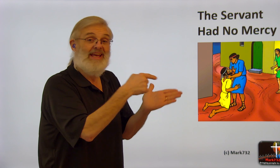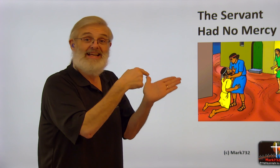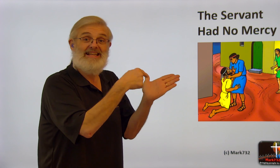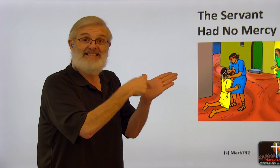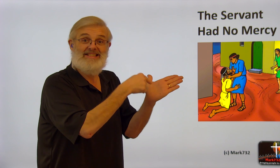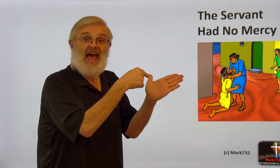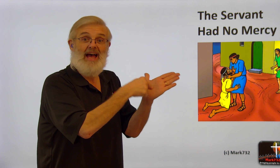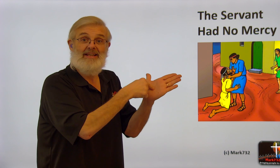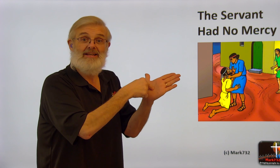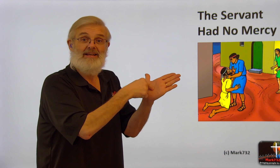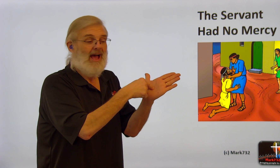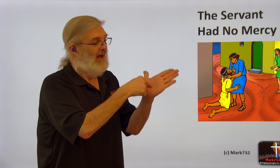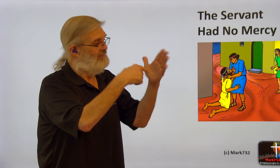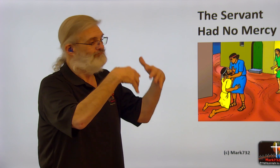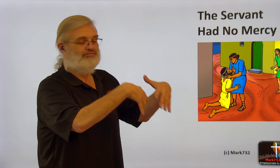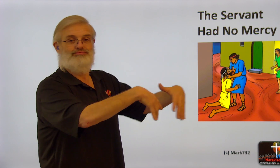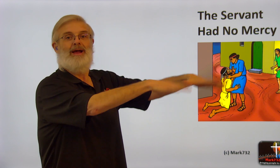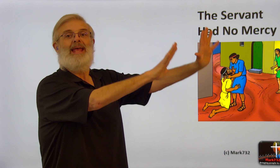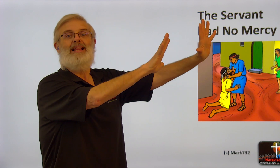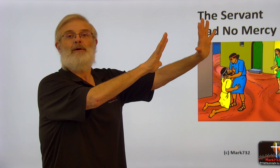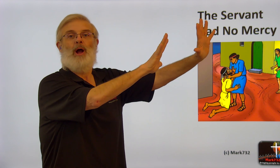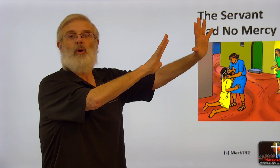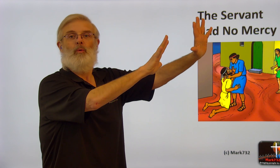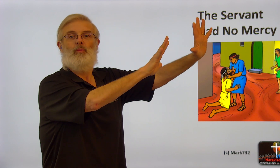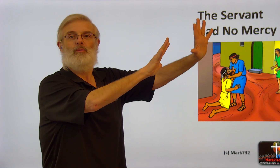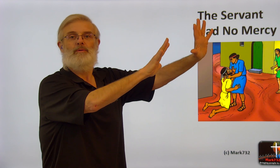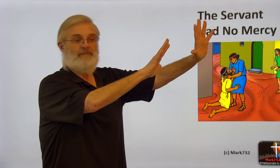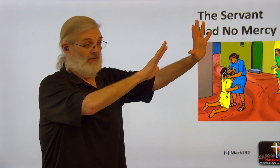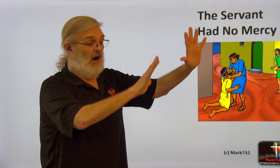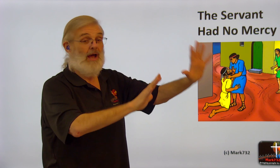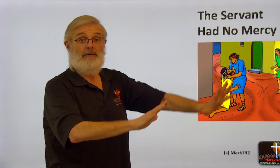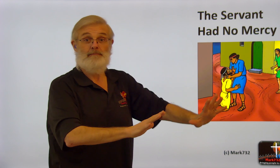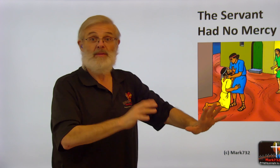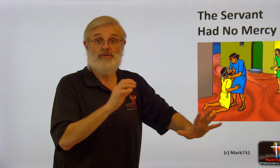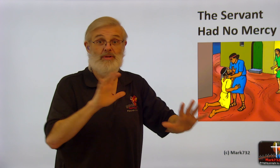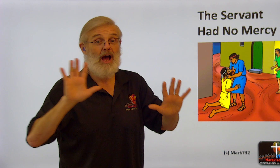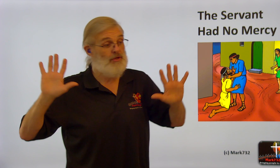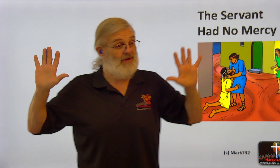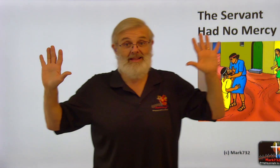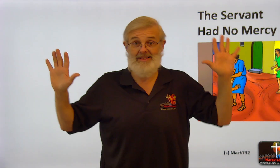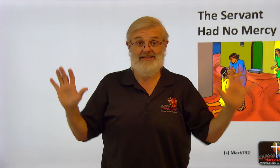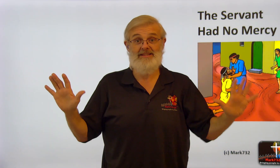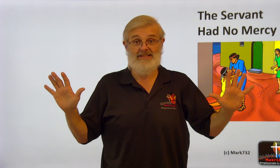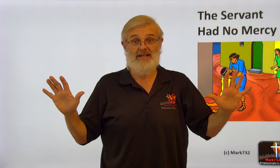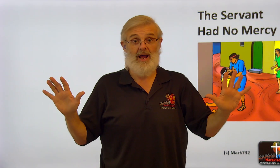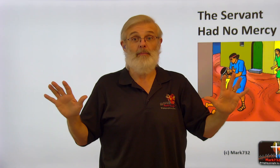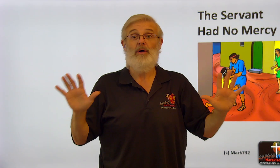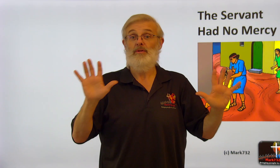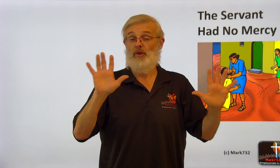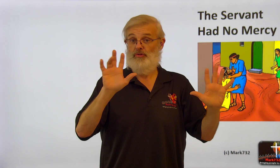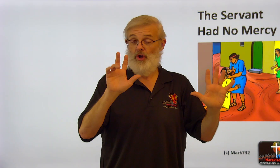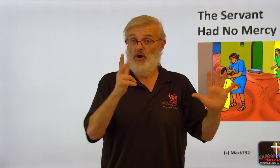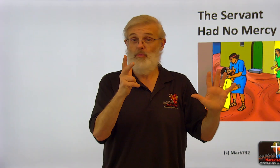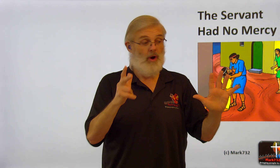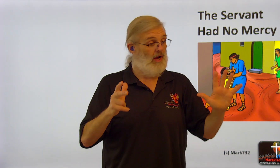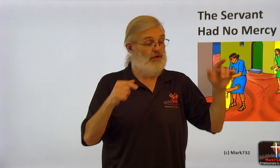his debt and he let him go. All right, so now you got this and this set up. The third one, you're going to